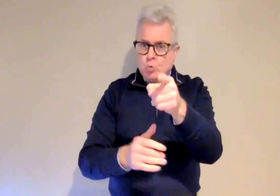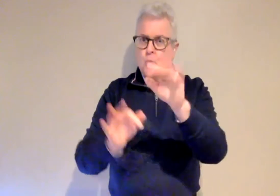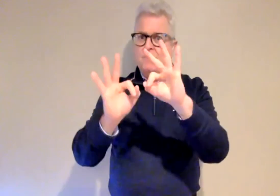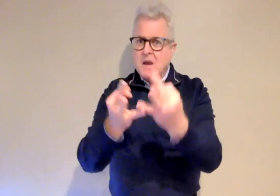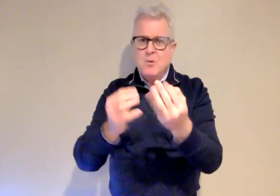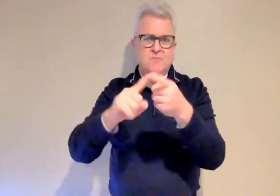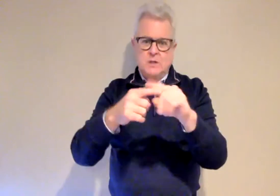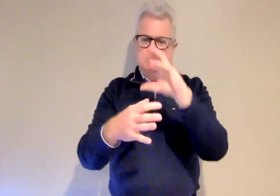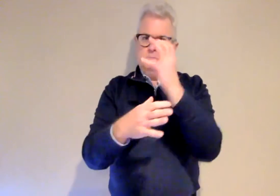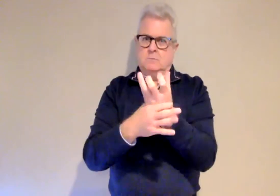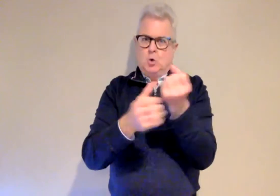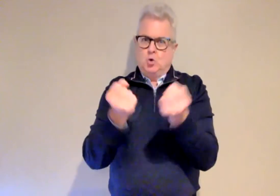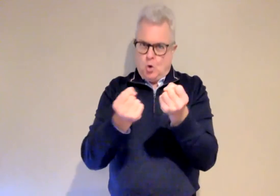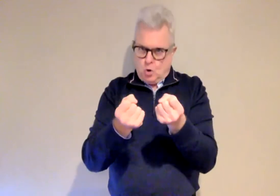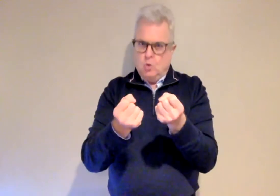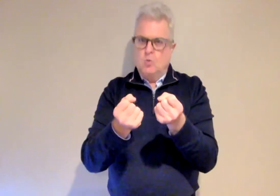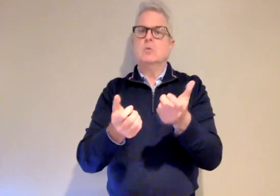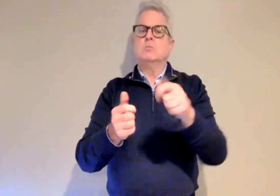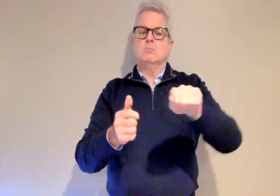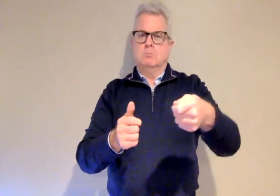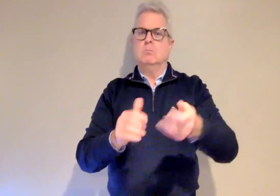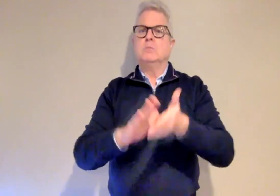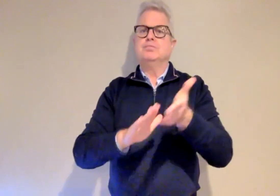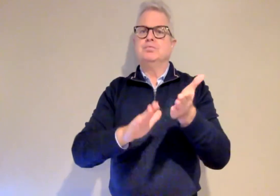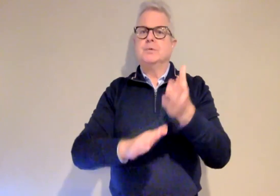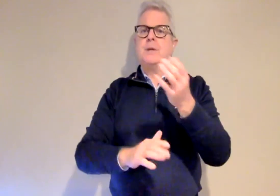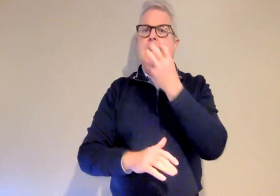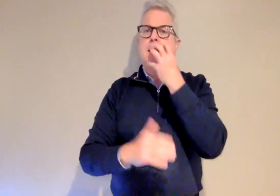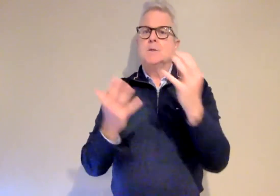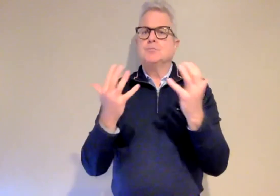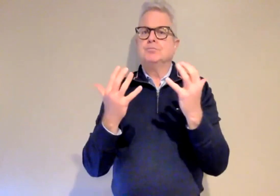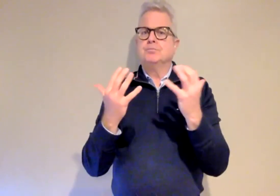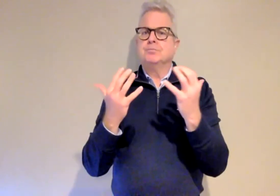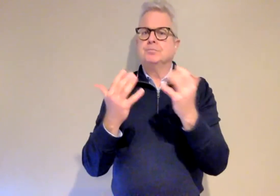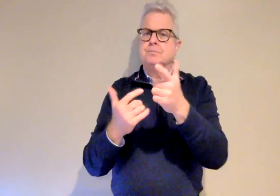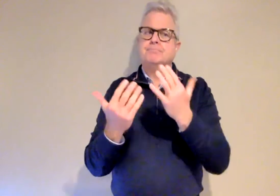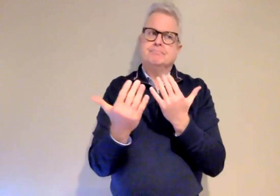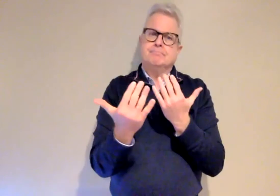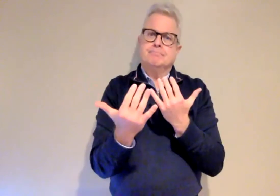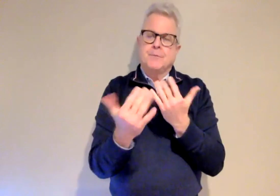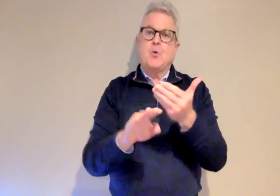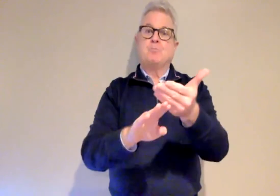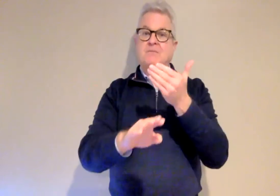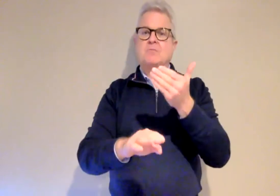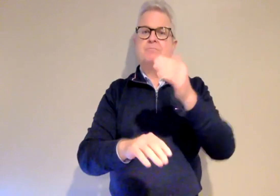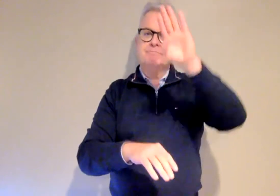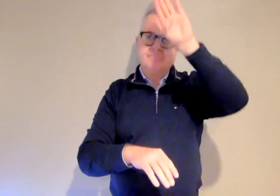your car, your family and friends may sit in your car, and you may start up the car to turn on the heater to keep warm during increment